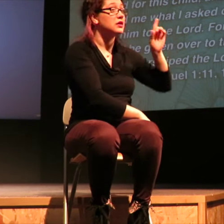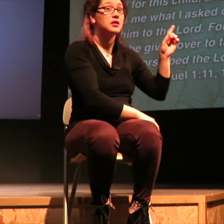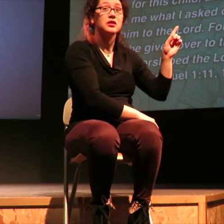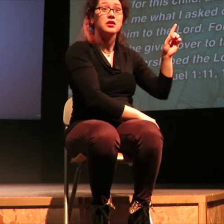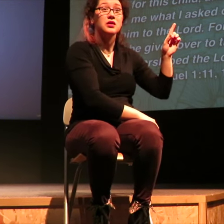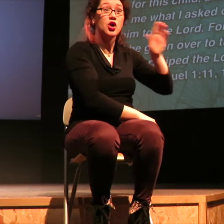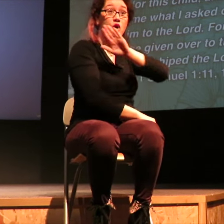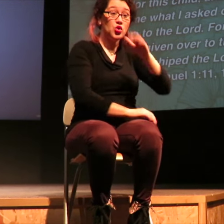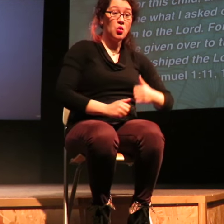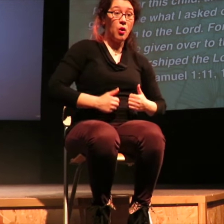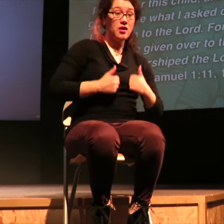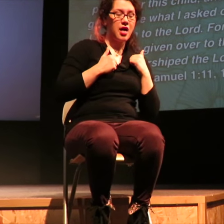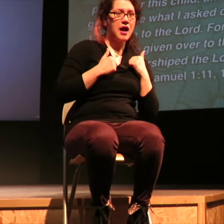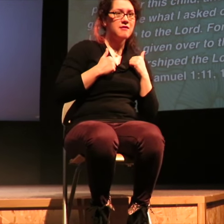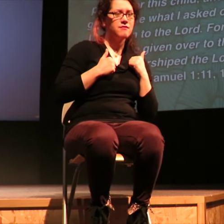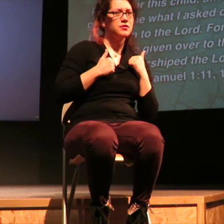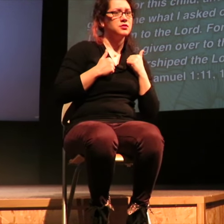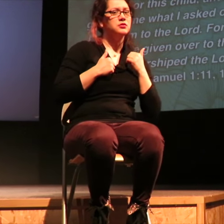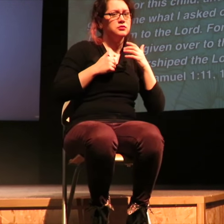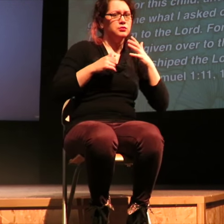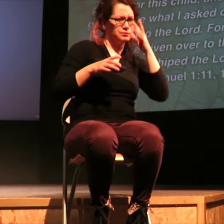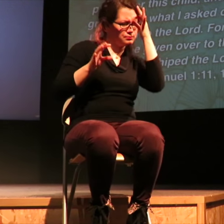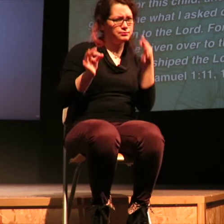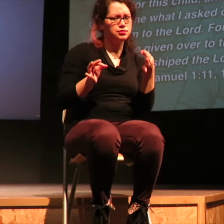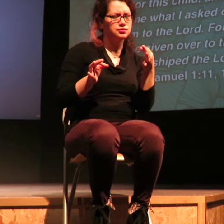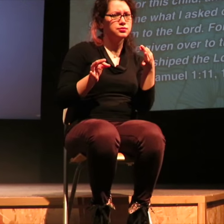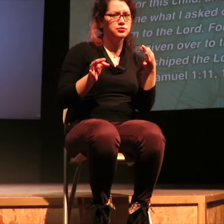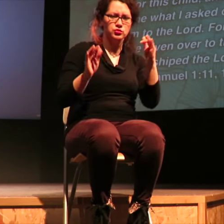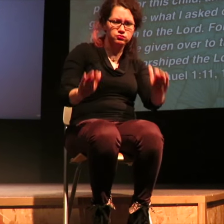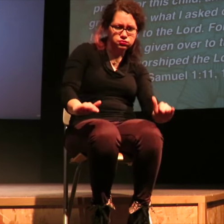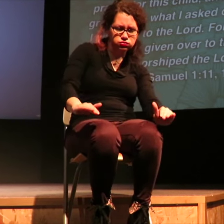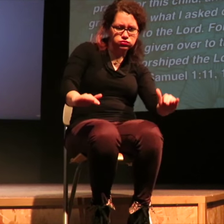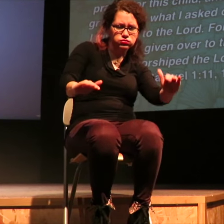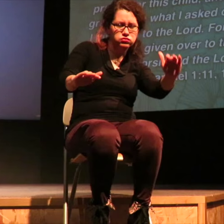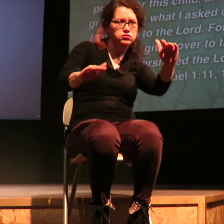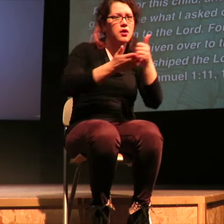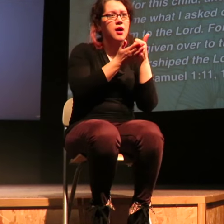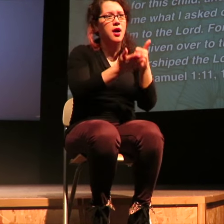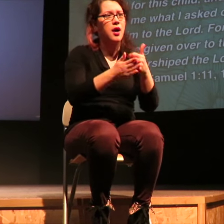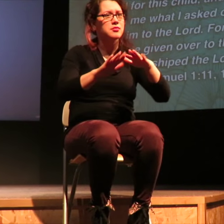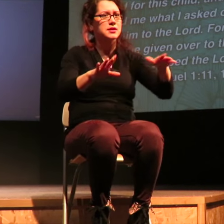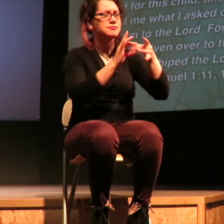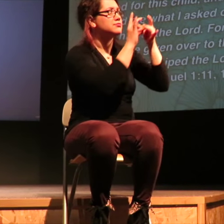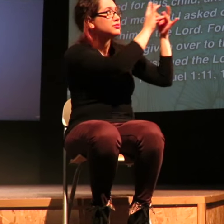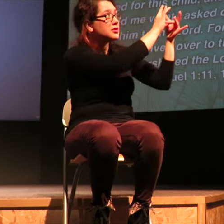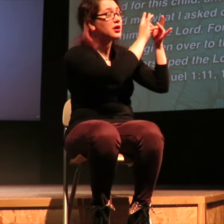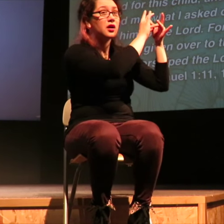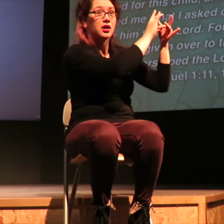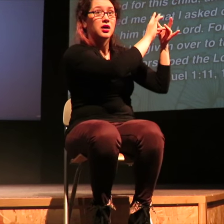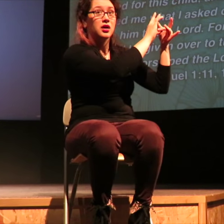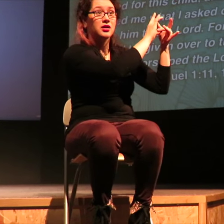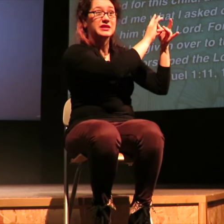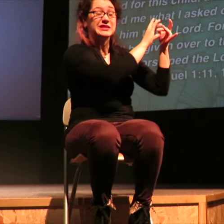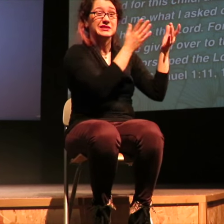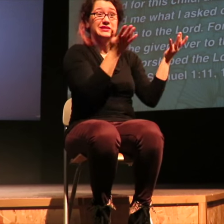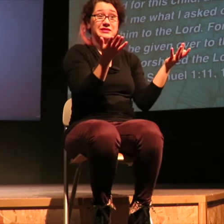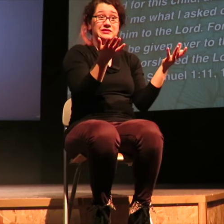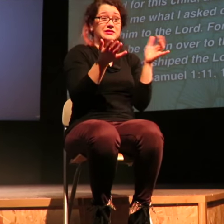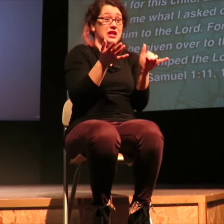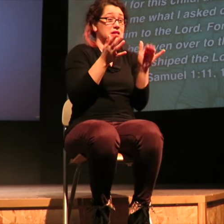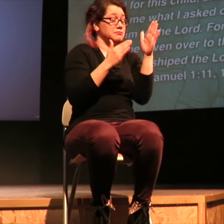where it is the most intentional opportunity for you to grow in the ways of God? I would argue, and I don't know that there's another thing more